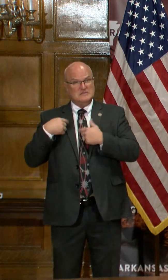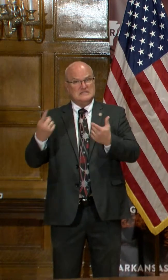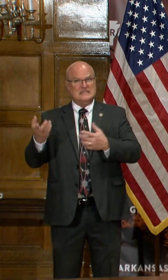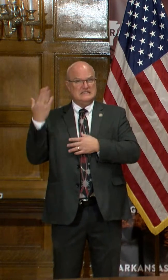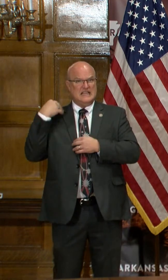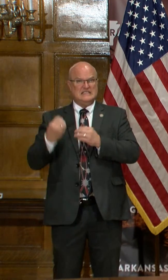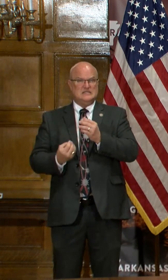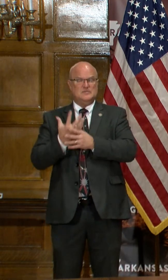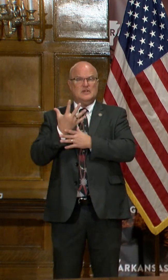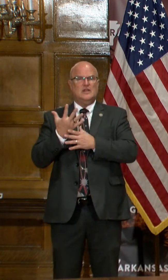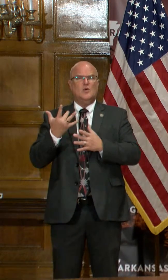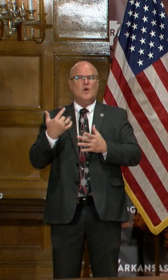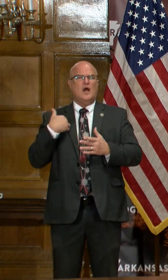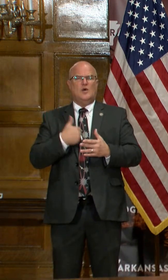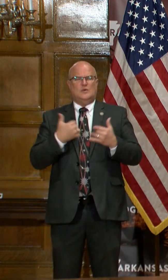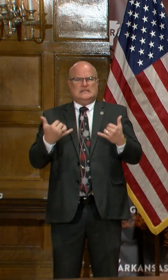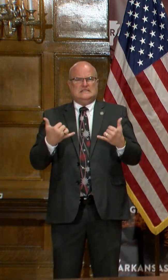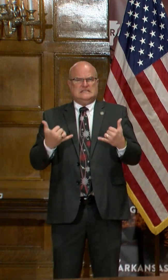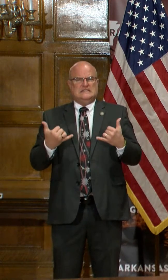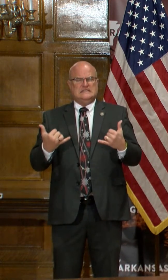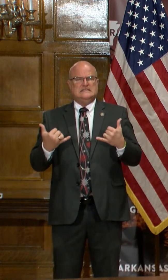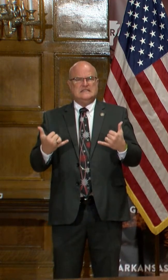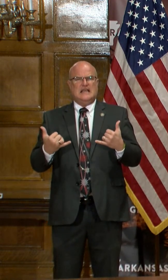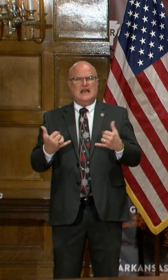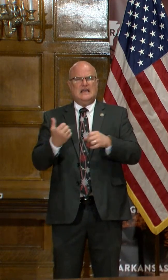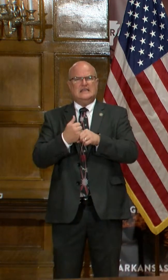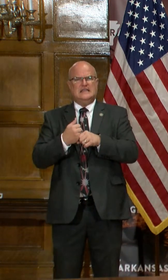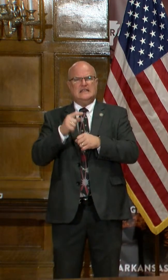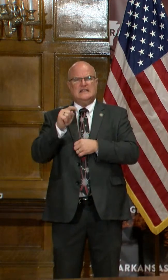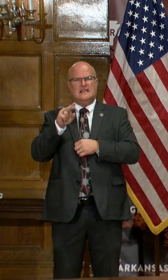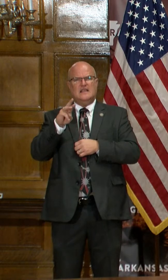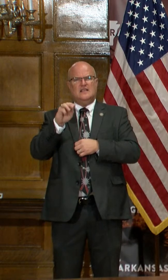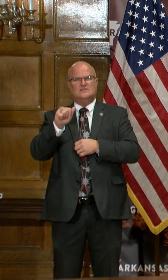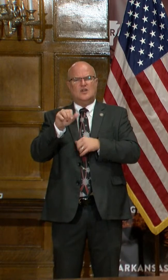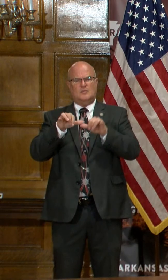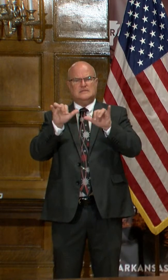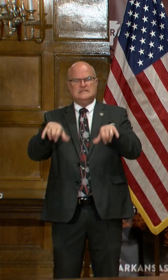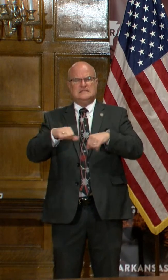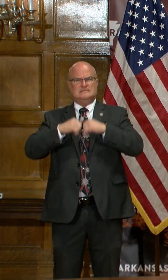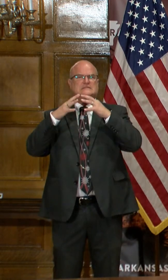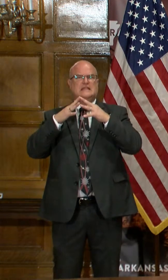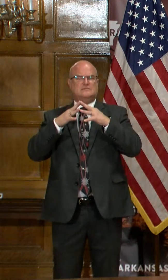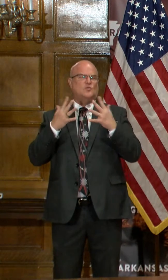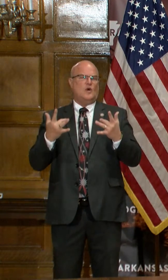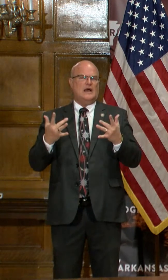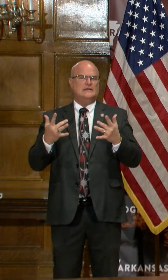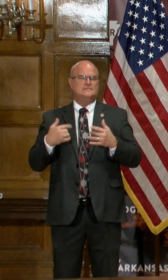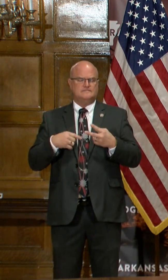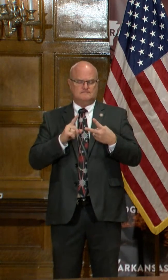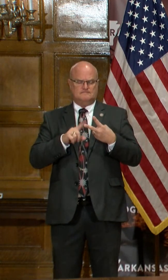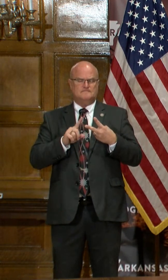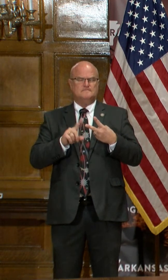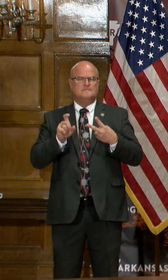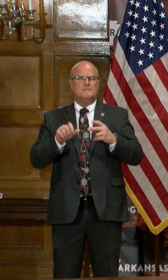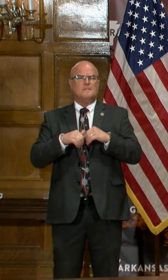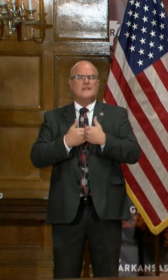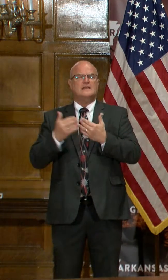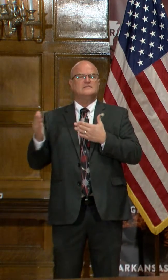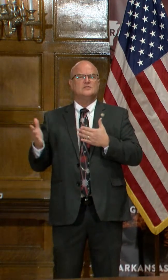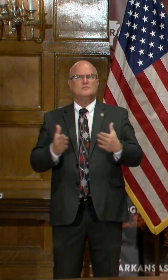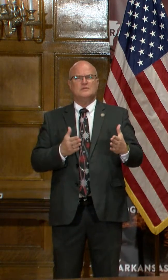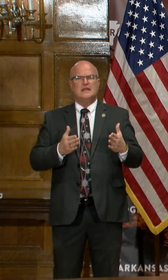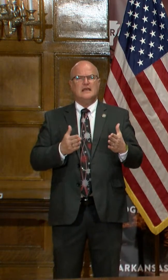last spring, why are we just now getting this trauma system put in place? And my second question is, how do you plan